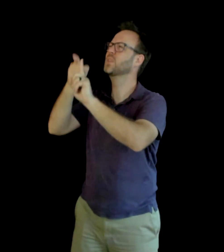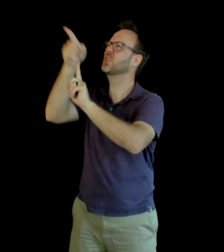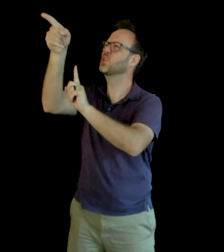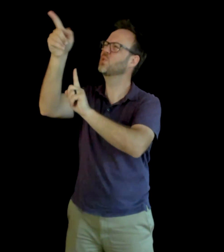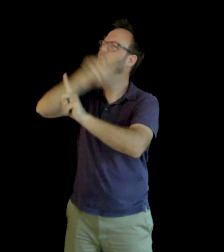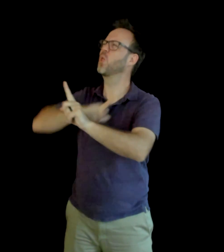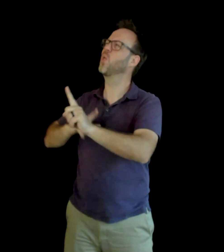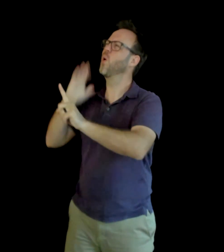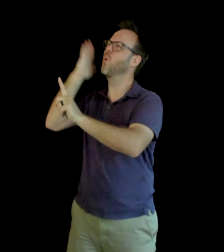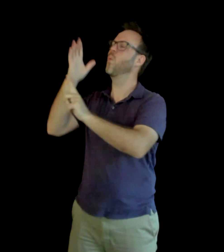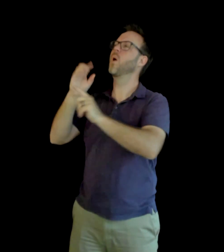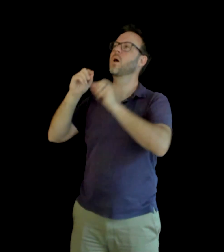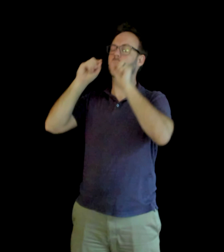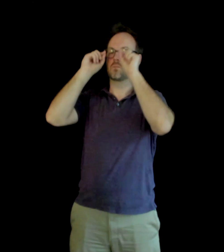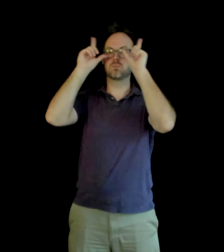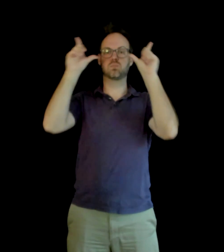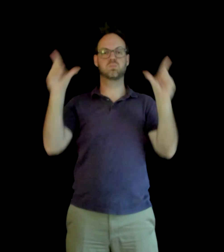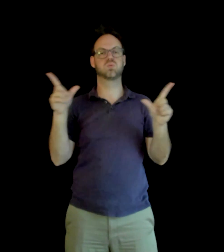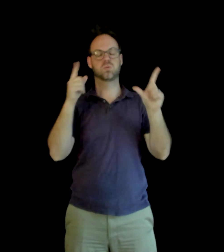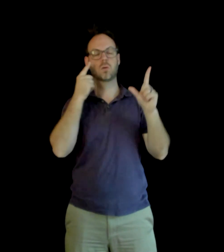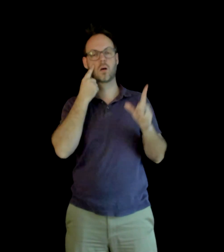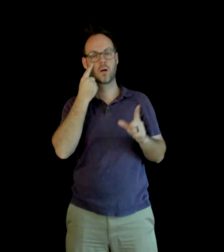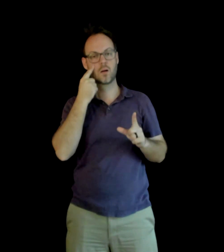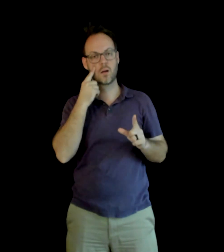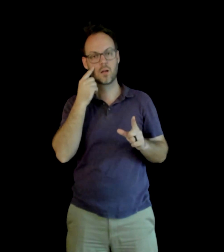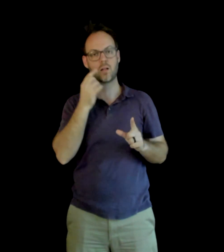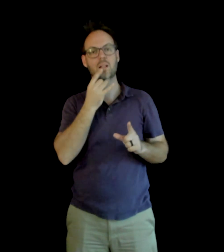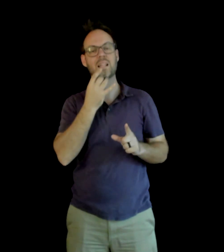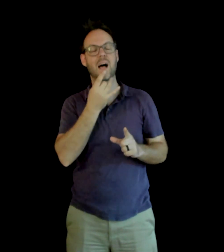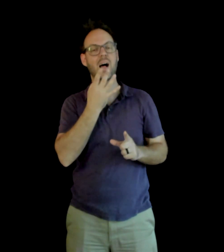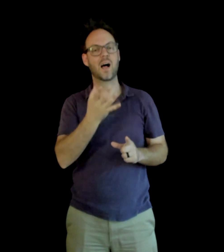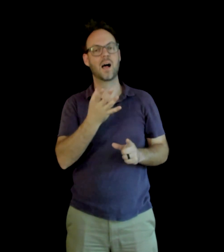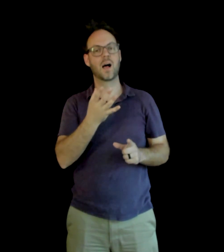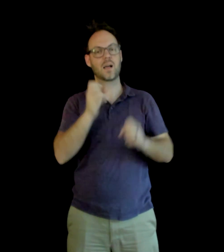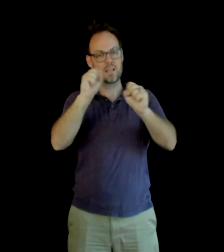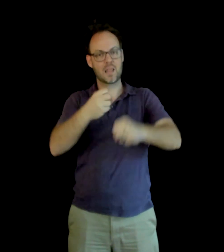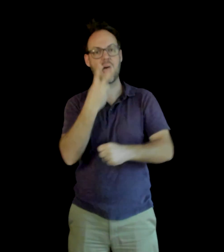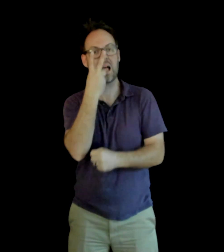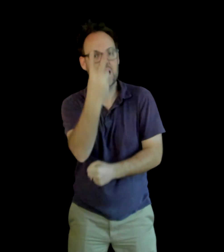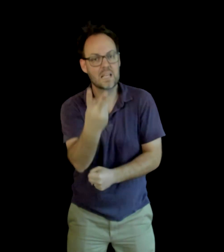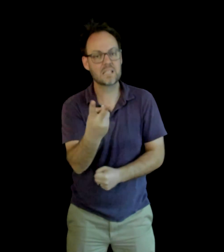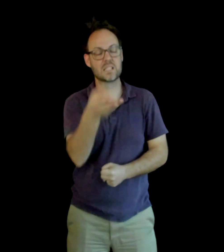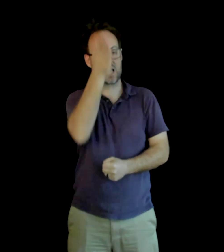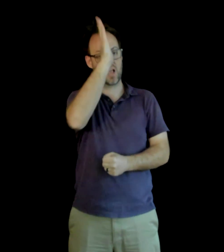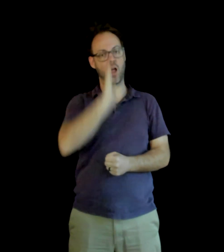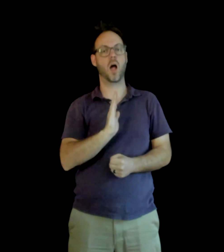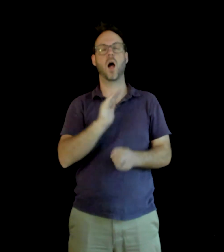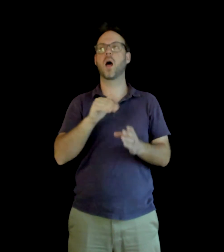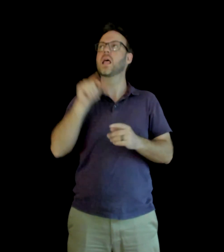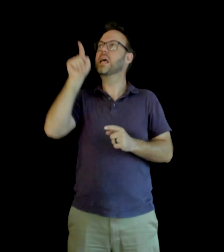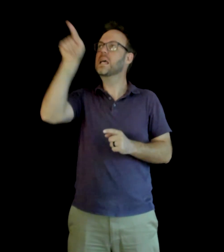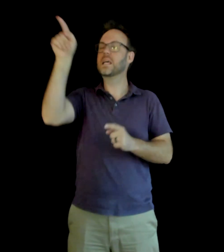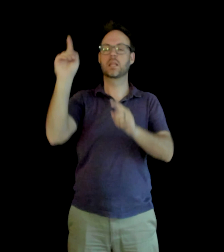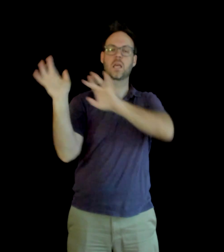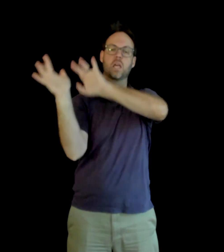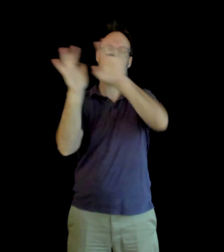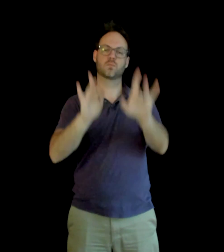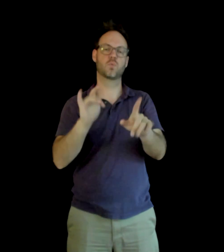that the good Lord will light up his eyes, that he will be able to see God and his